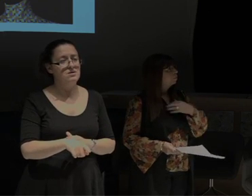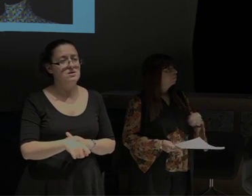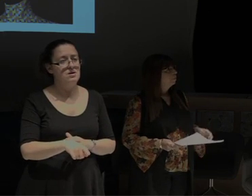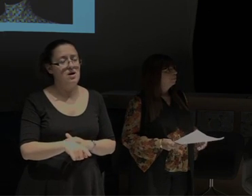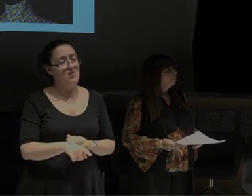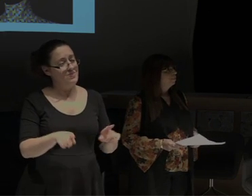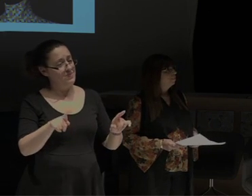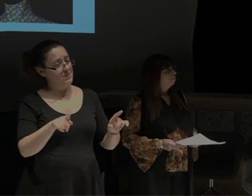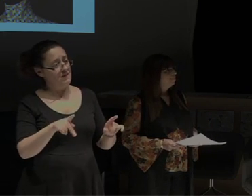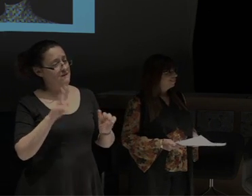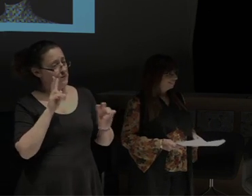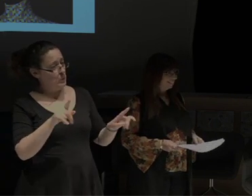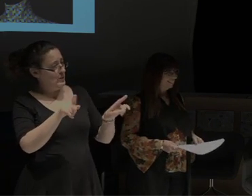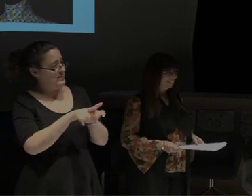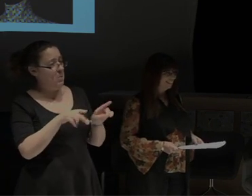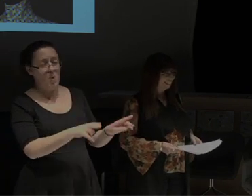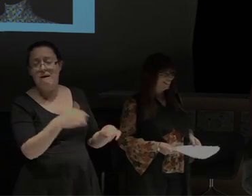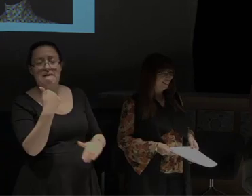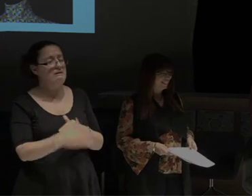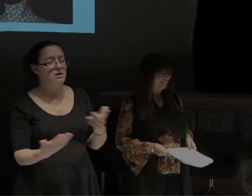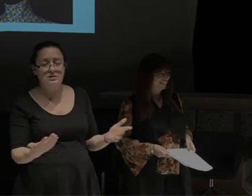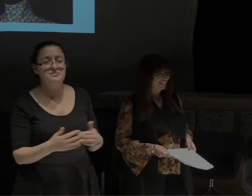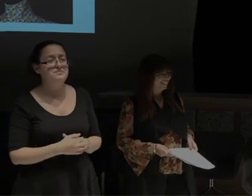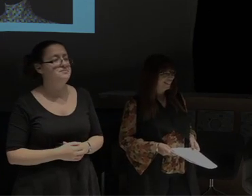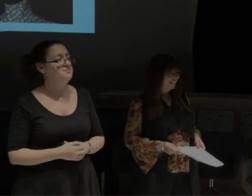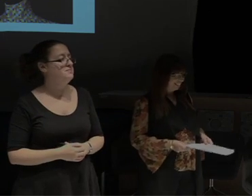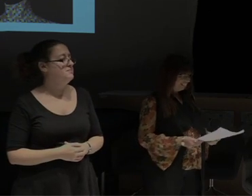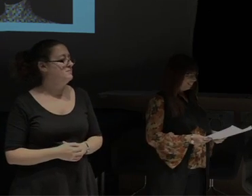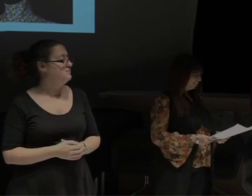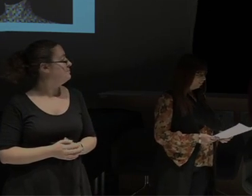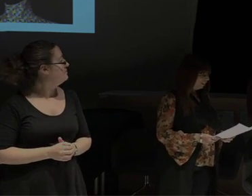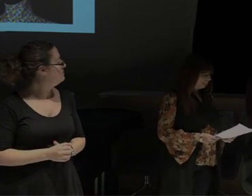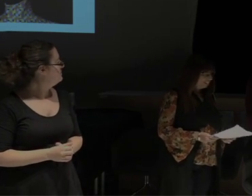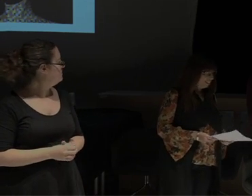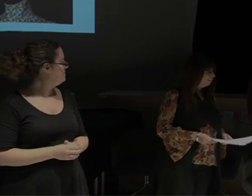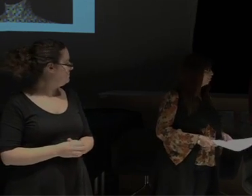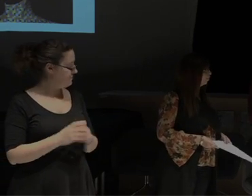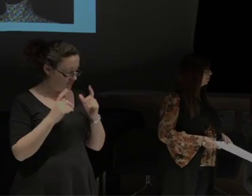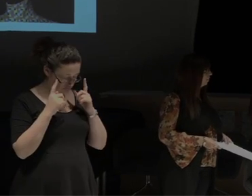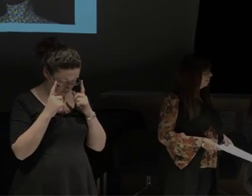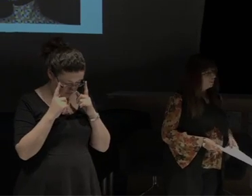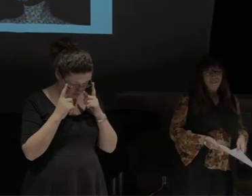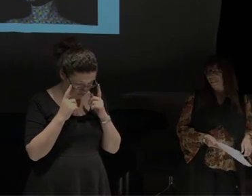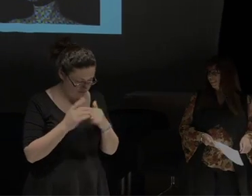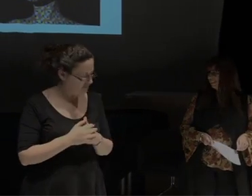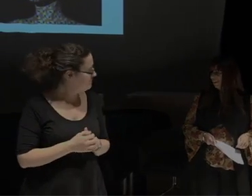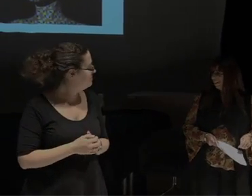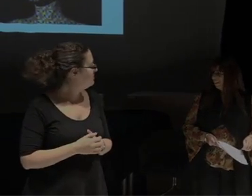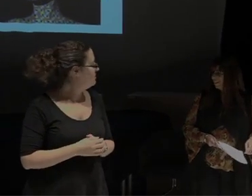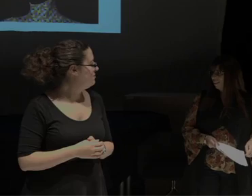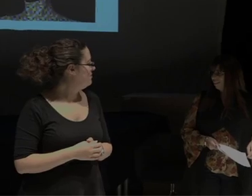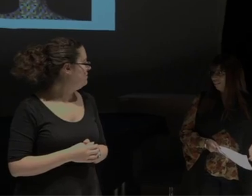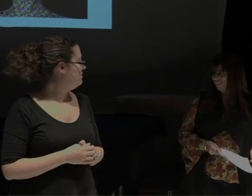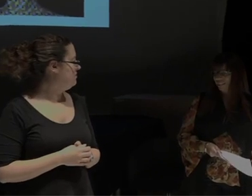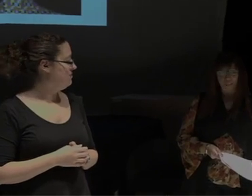way. Okay, so that's the story. Okay. Right, so Has he keyed up? I